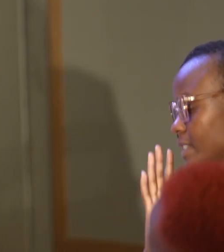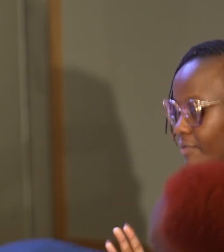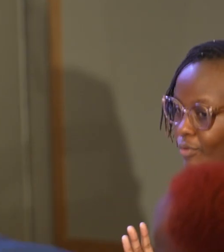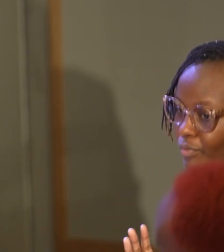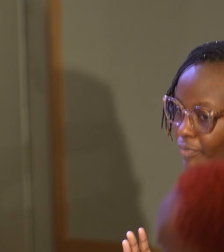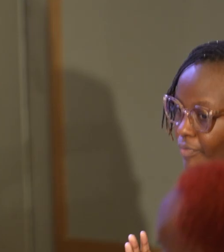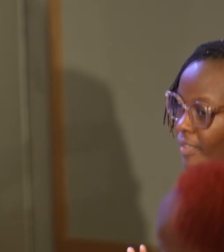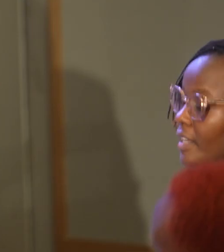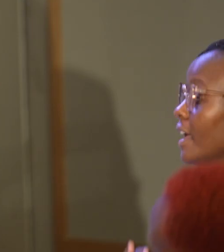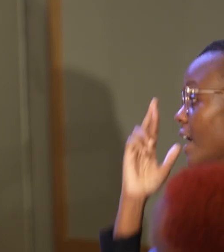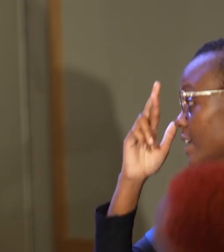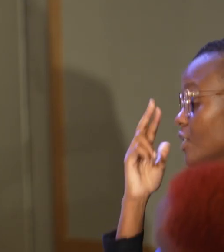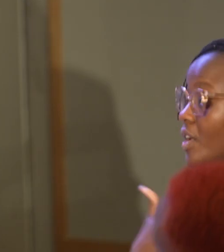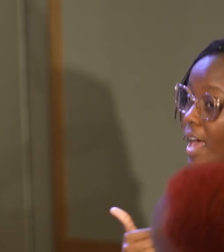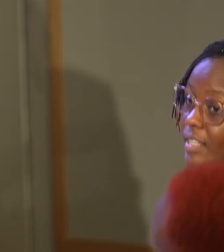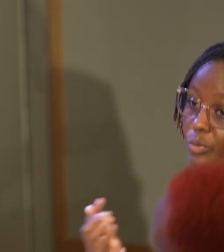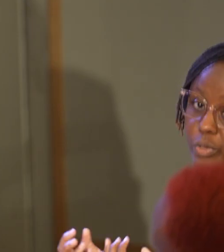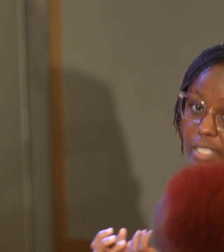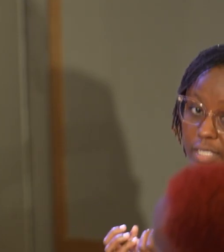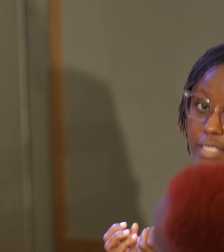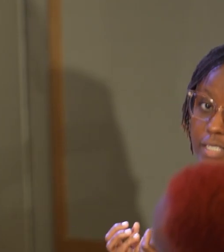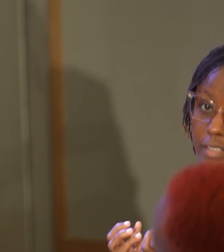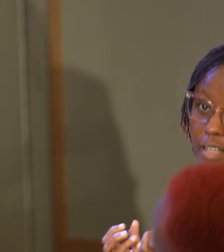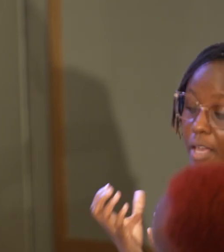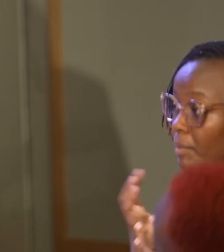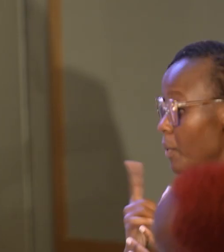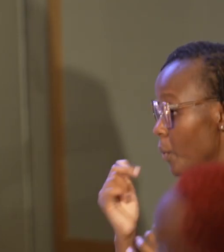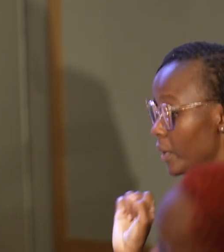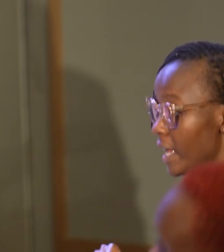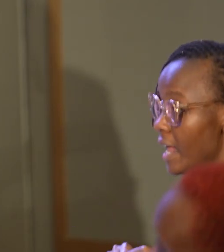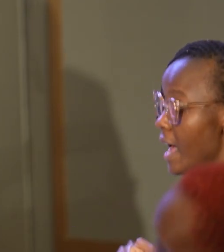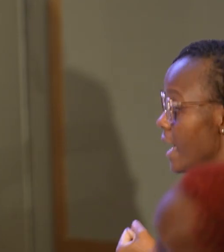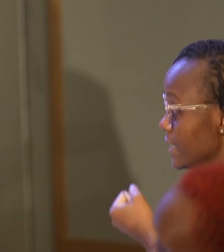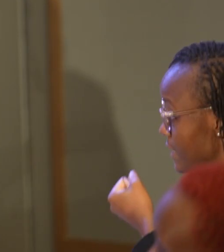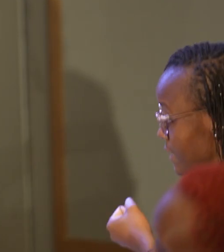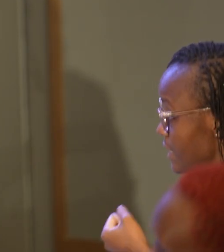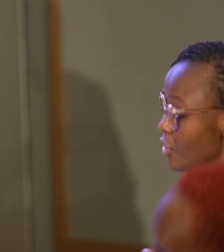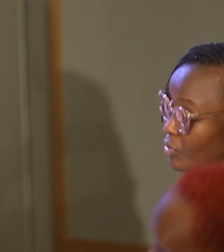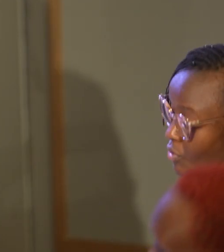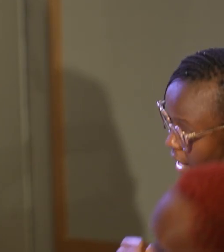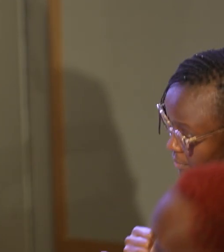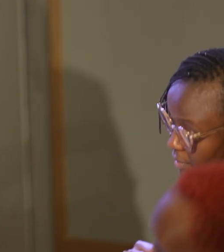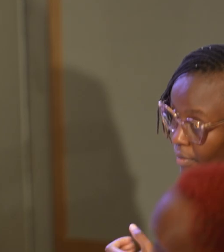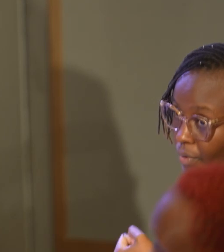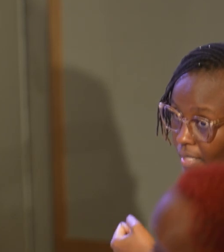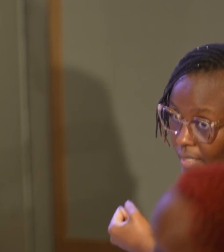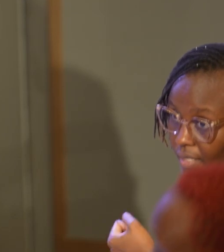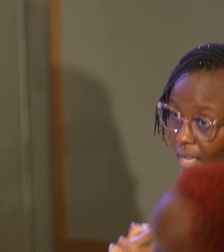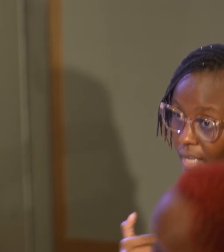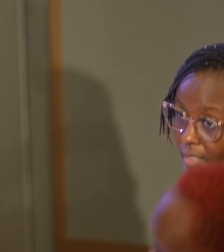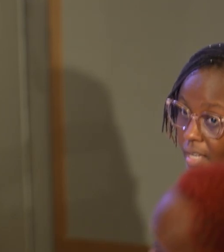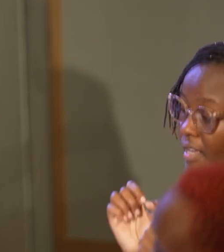And that's why we always need those who can assist to step in and assist, those who